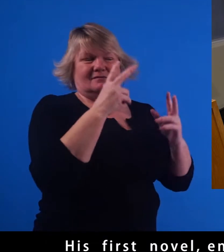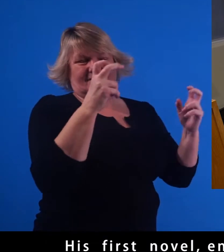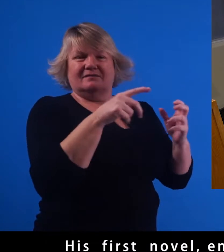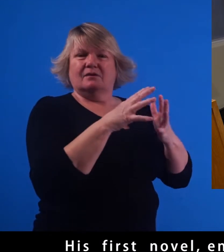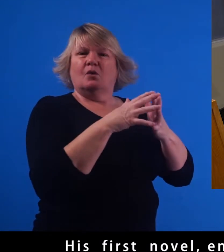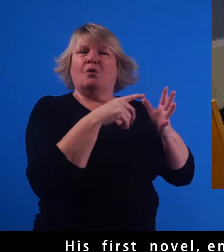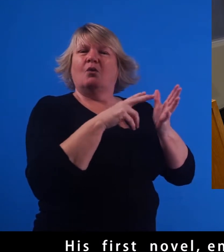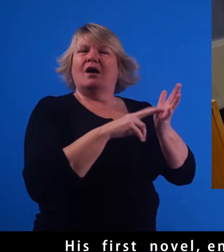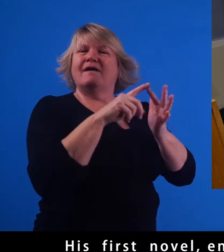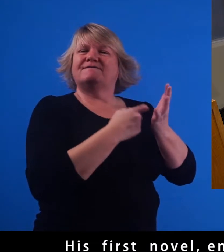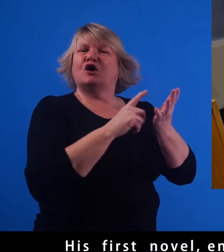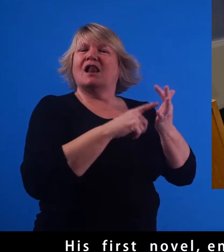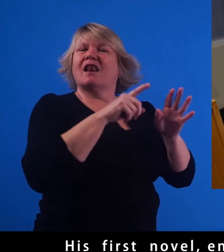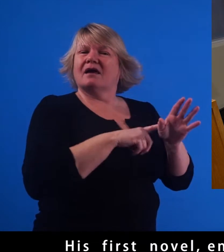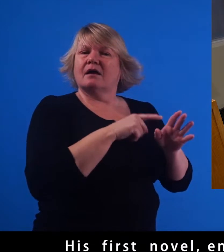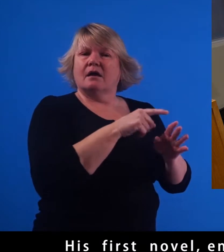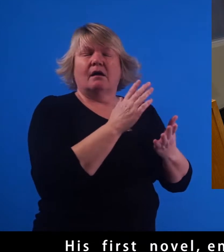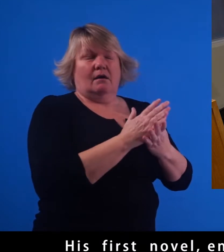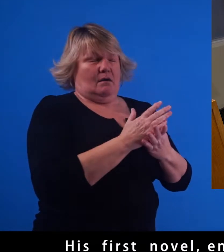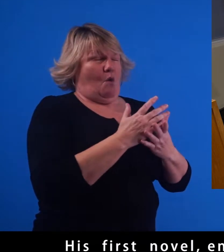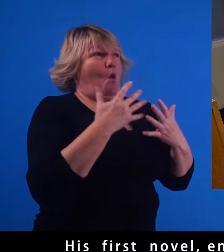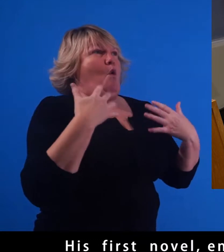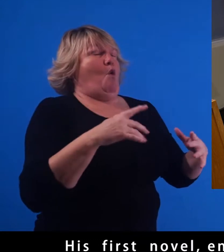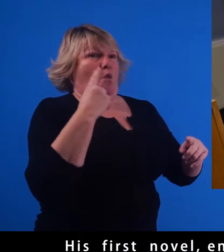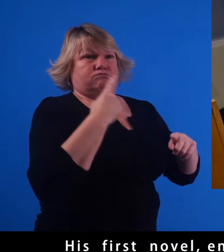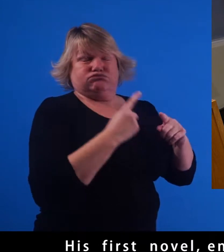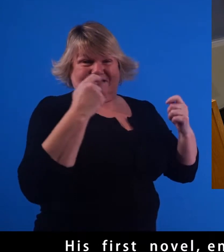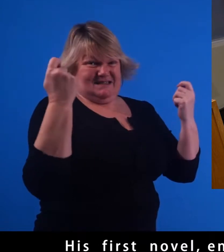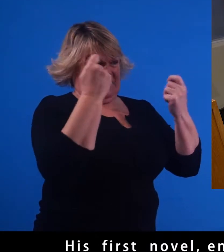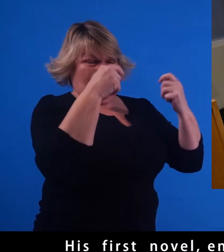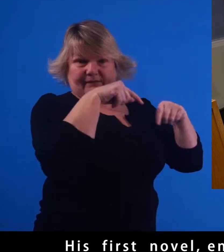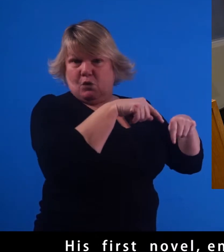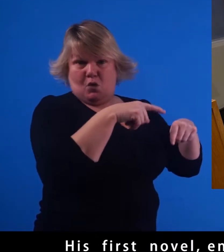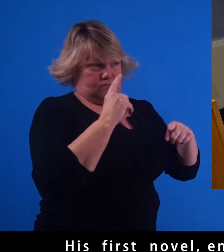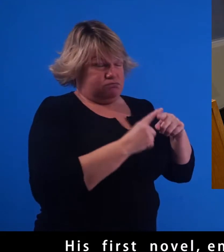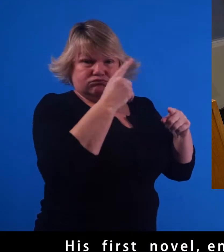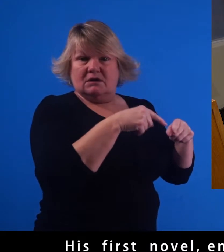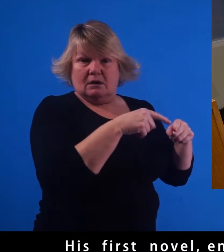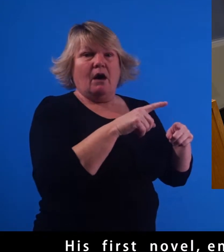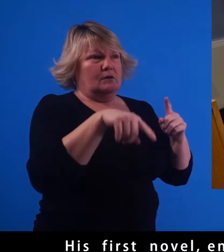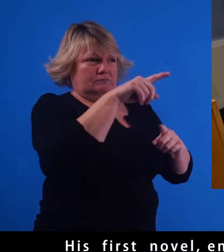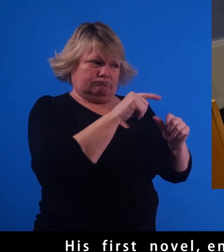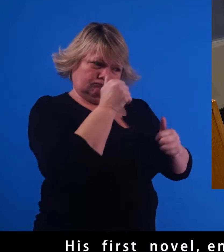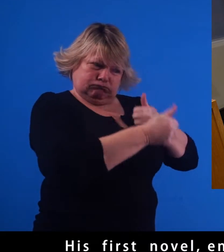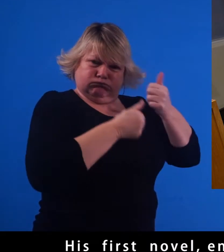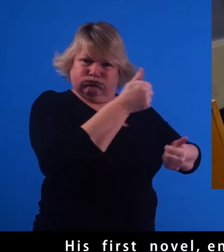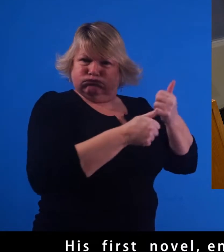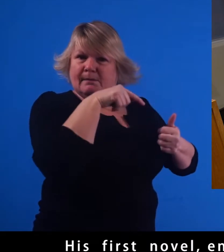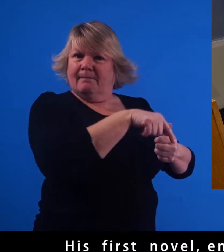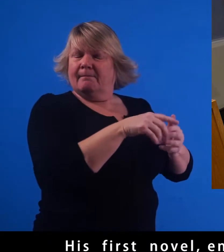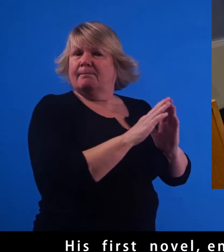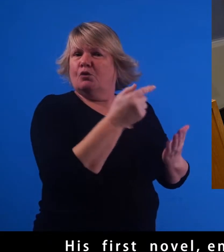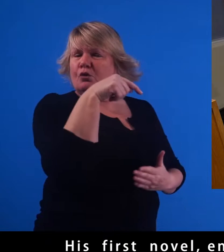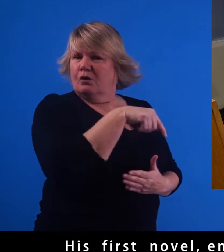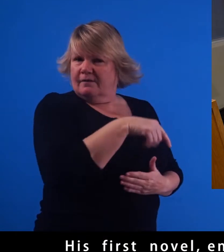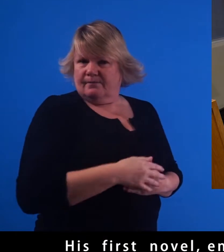His first novel, entitled Waverley, was an instant success and received